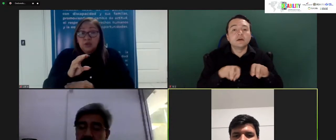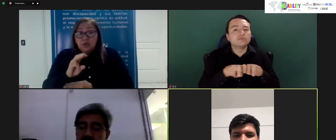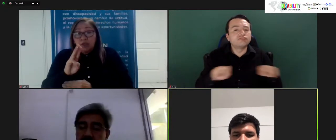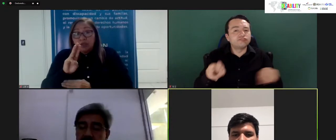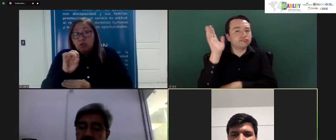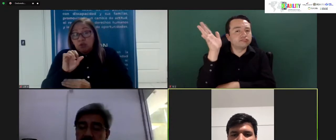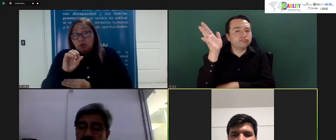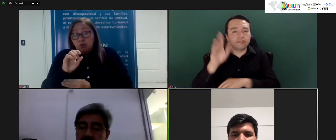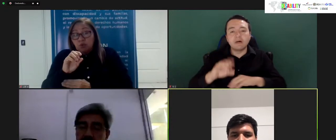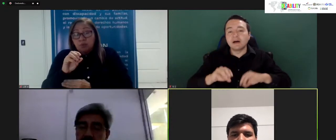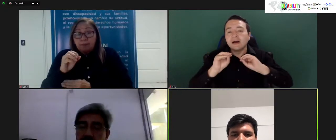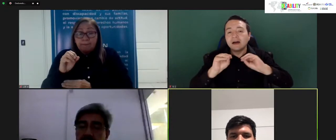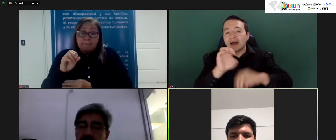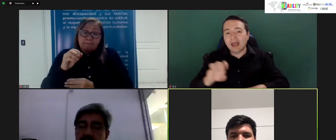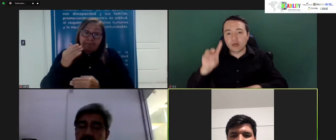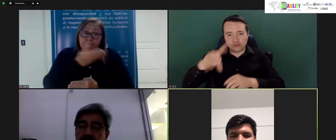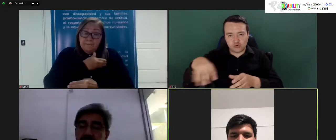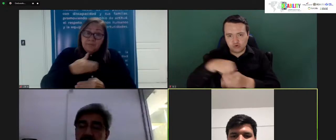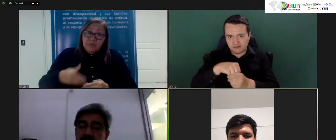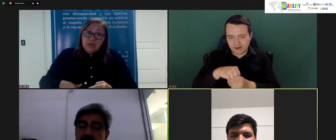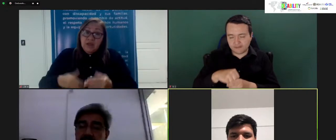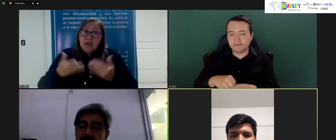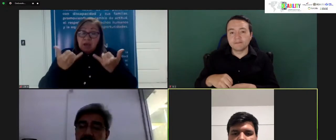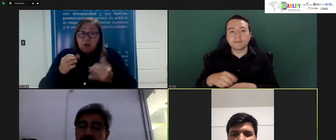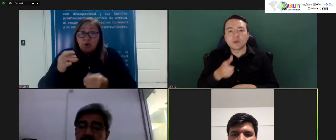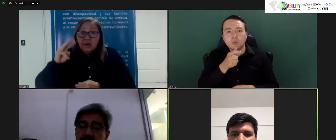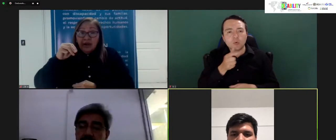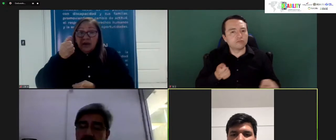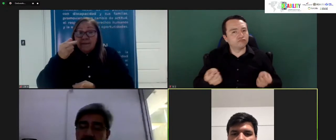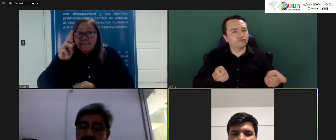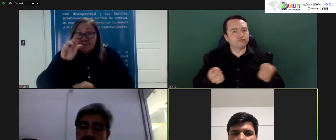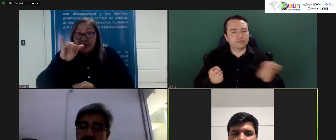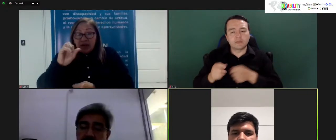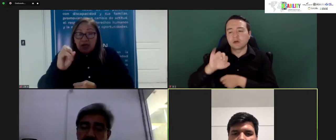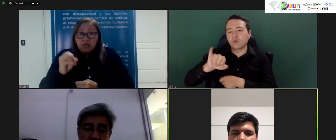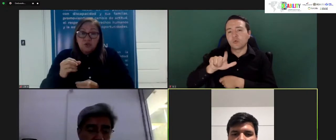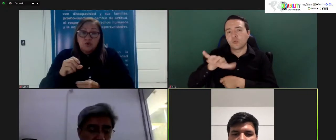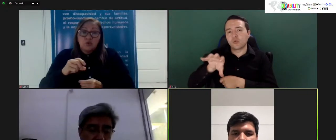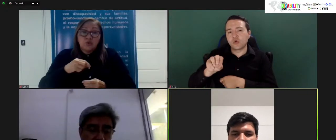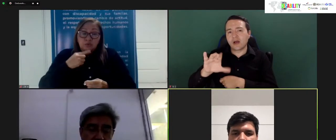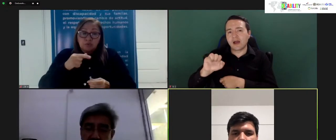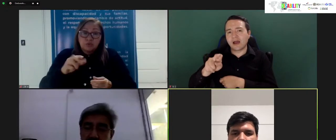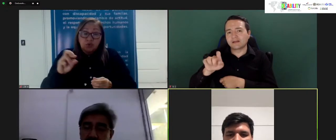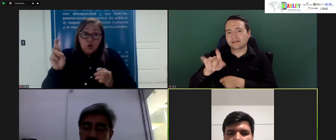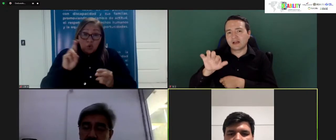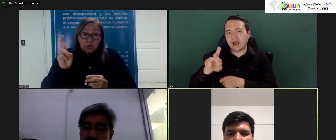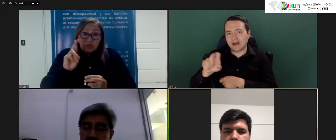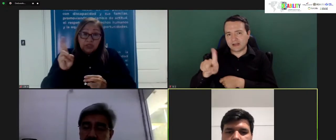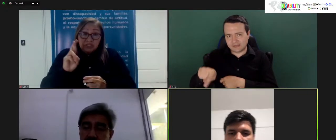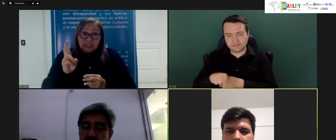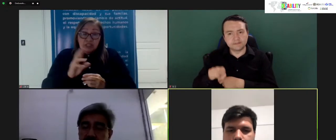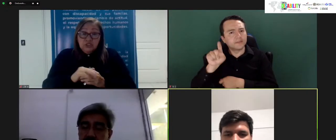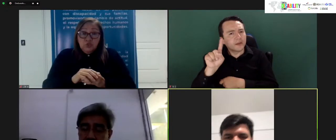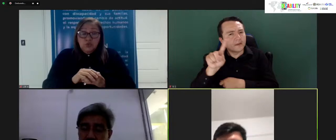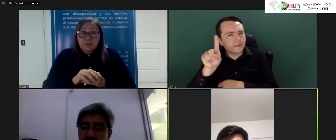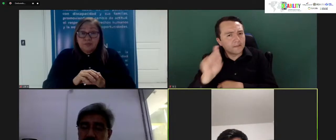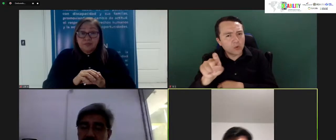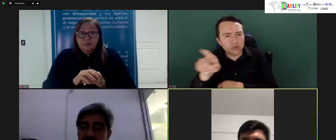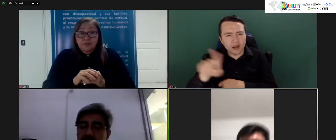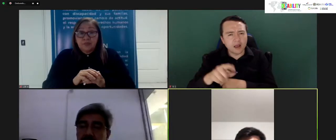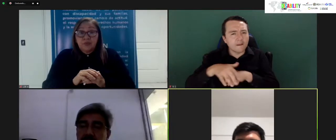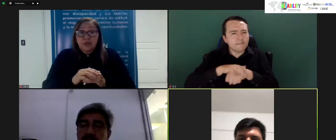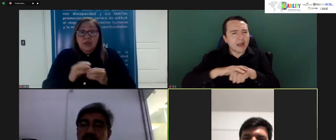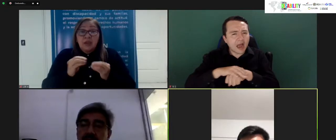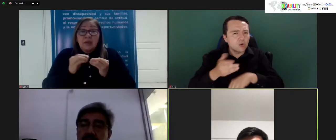by julio que niceties president of so mario can you tell me we have a break right 10